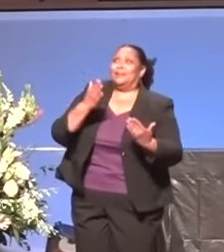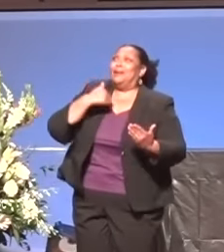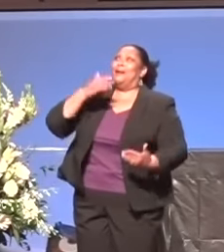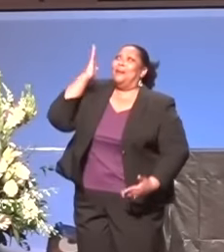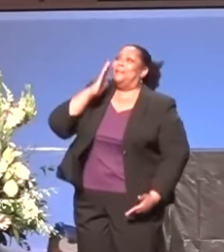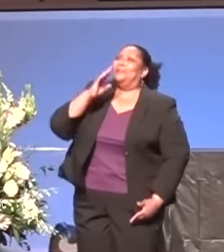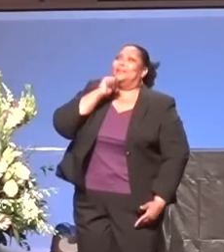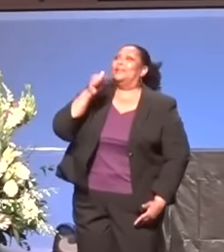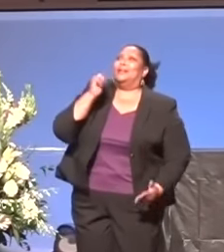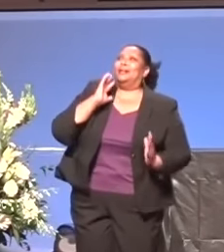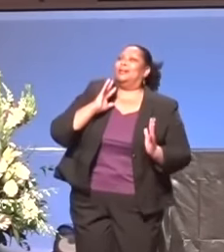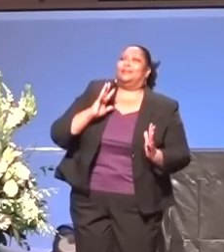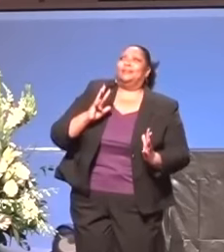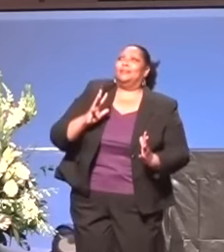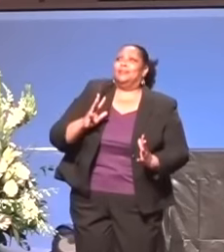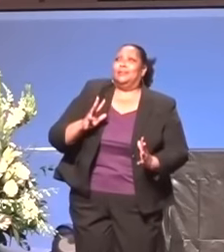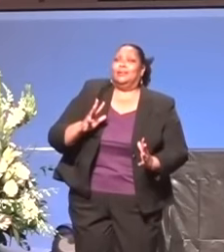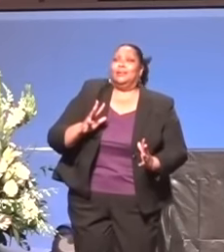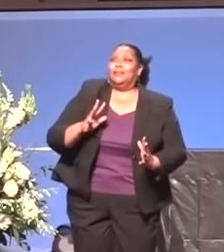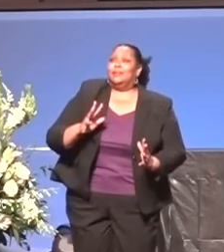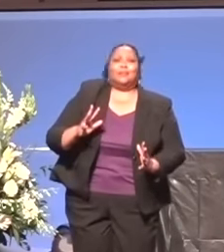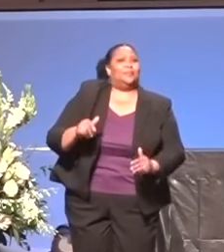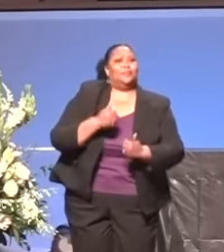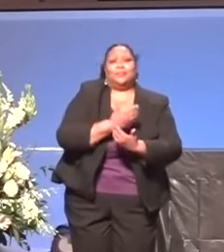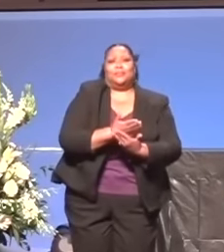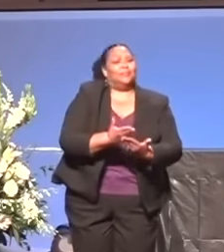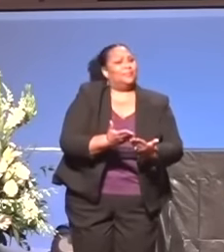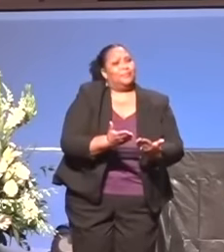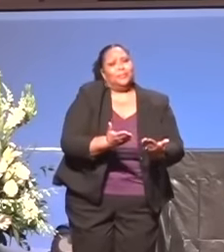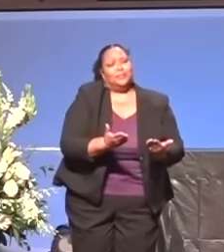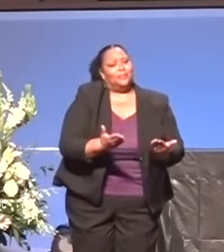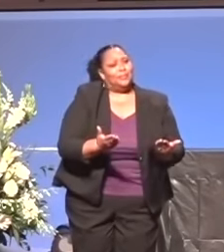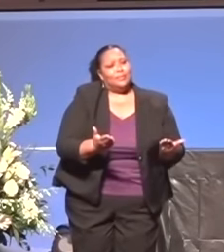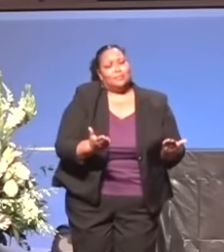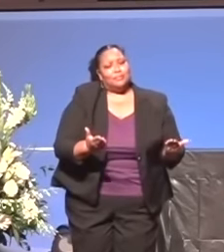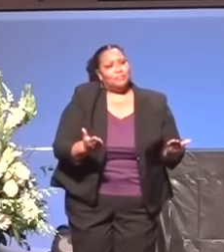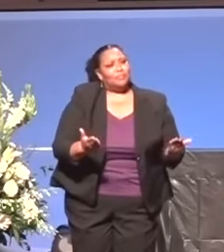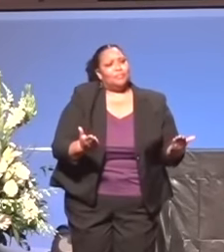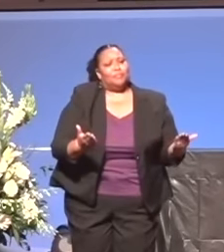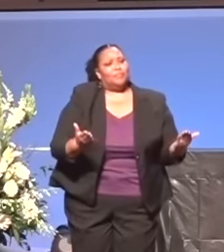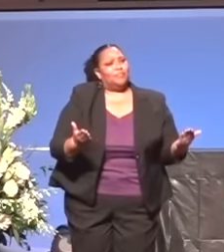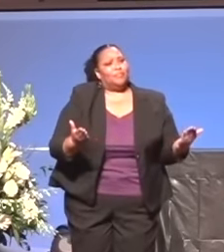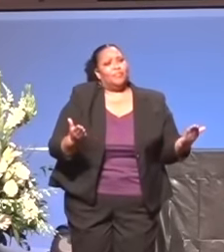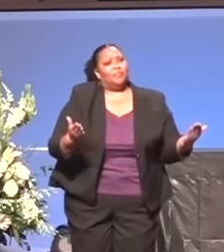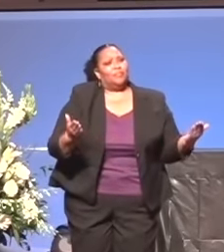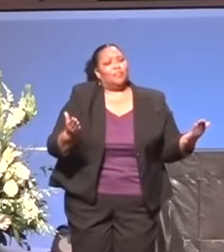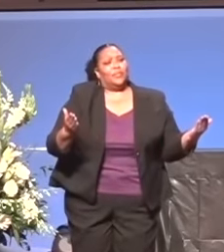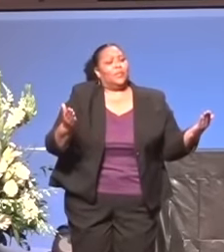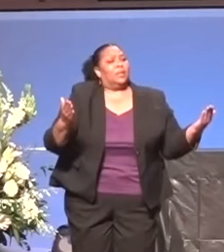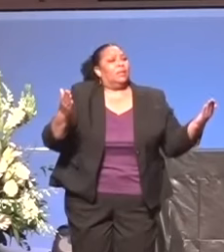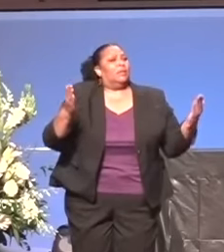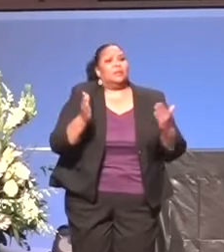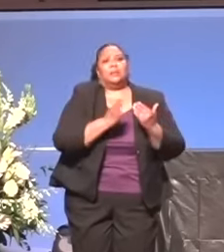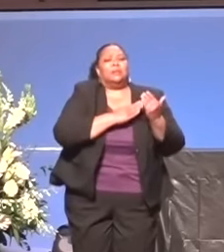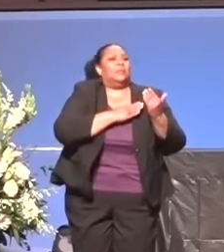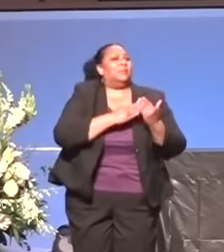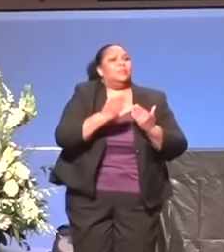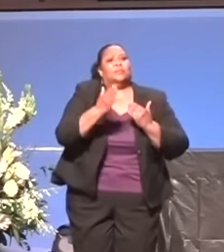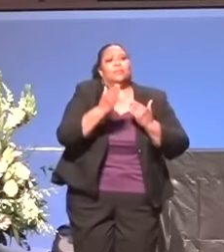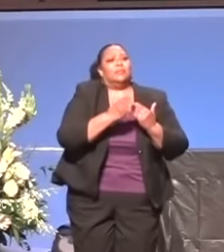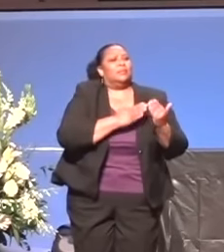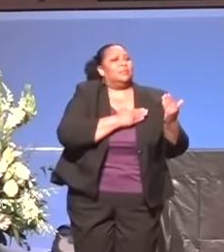"I will not leave you, neither will I